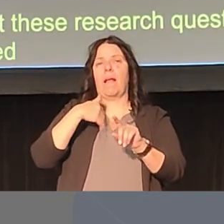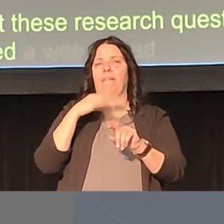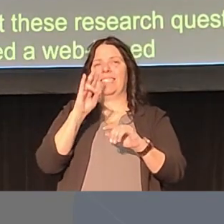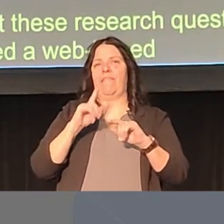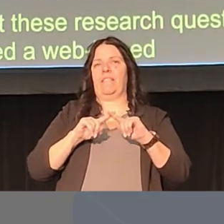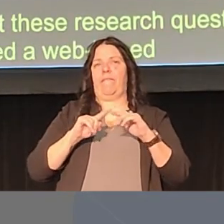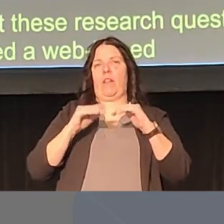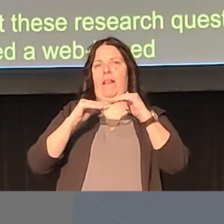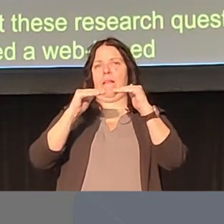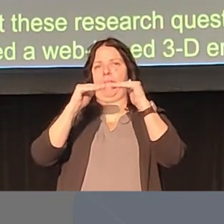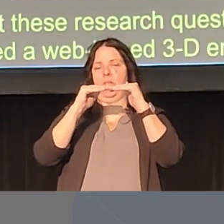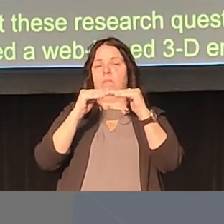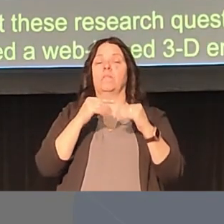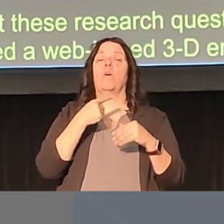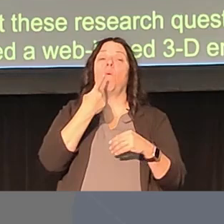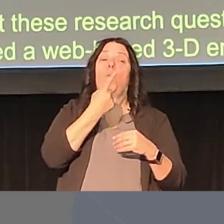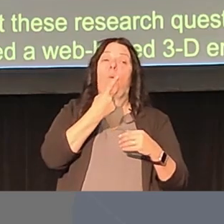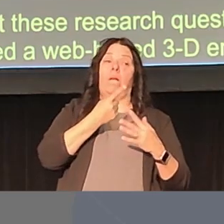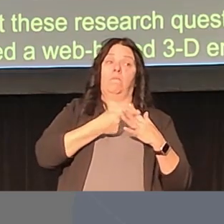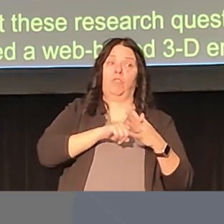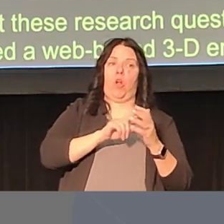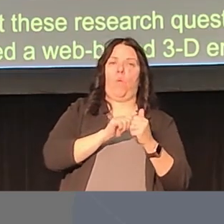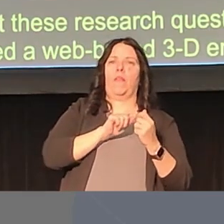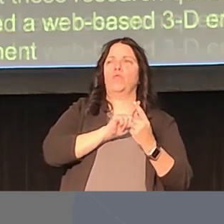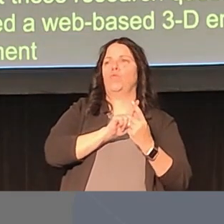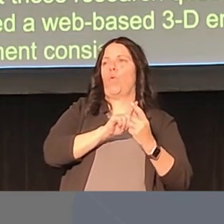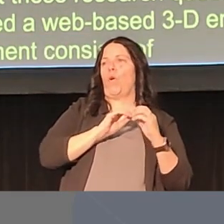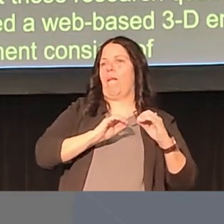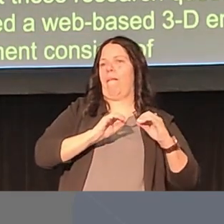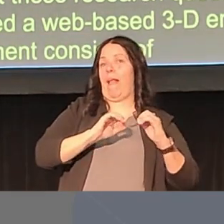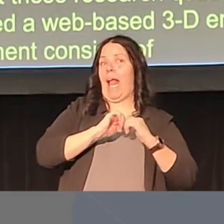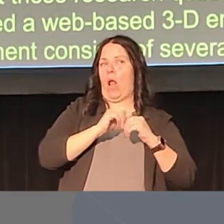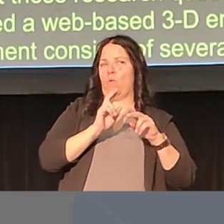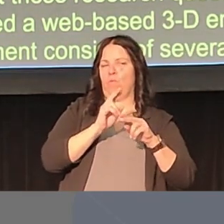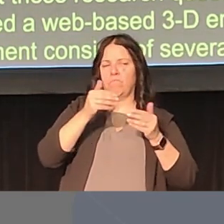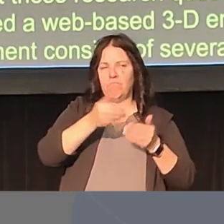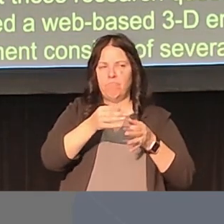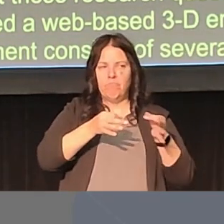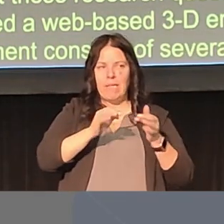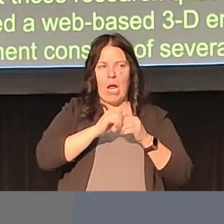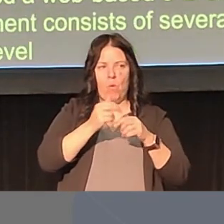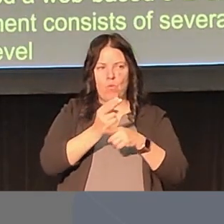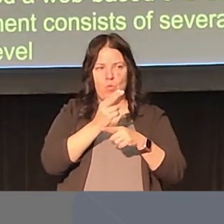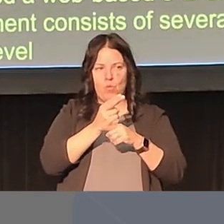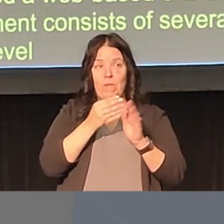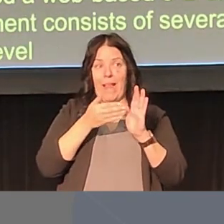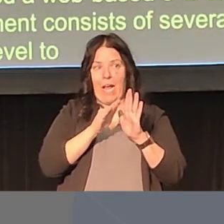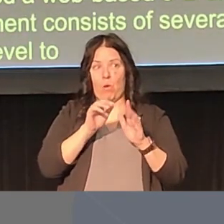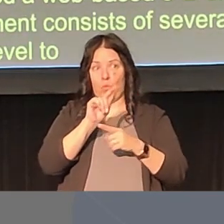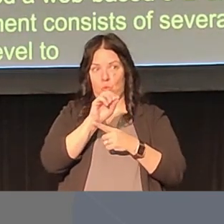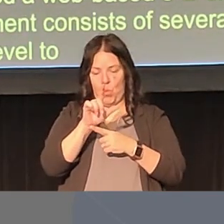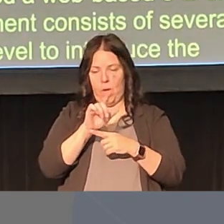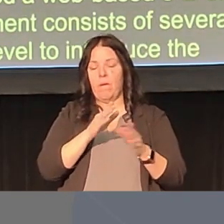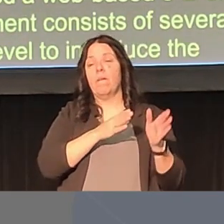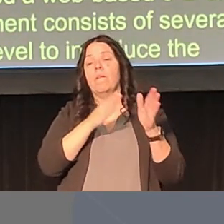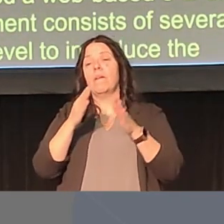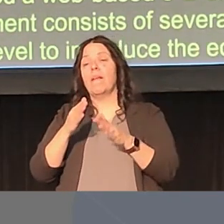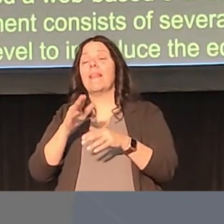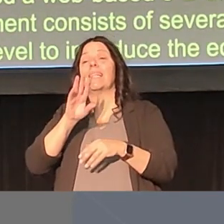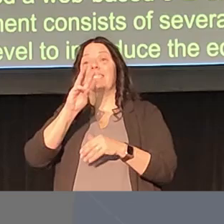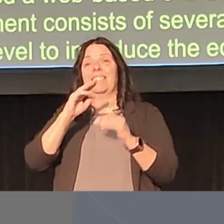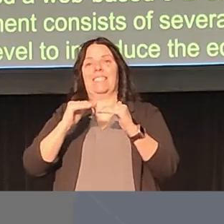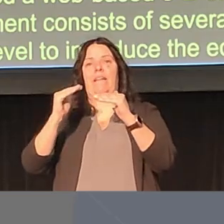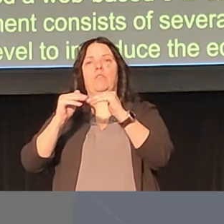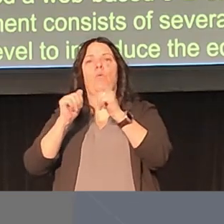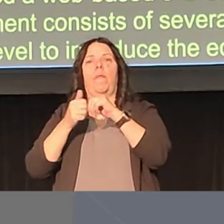levels, 1 tutorial level to introduce the echolocation tool, and 6 additional levels with increasing spatial